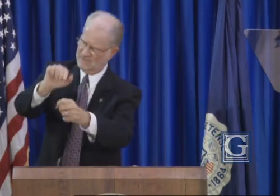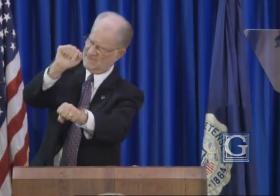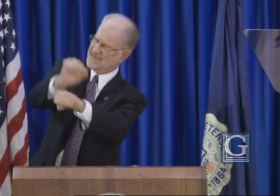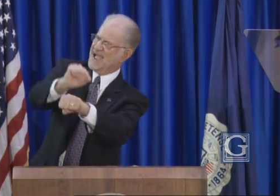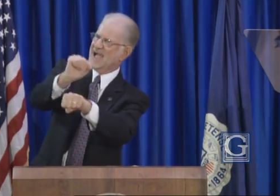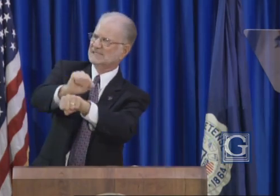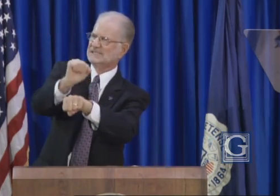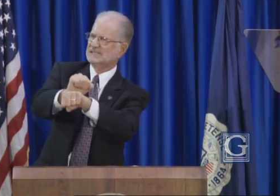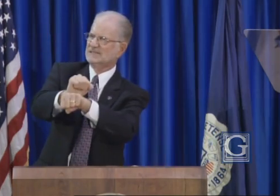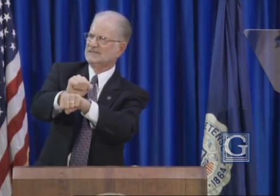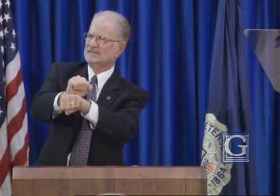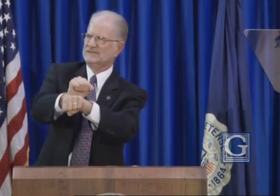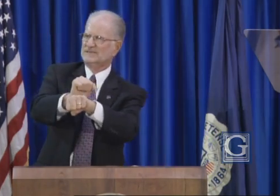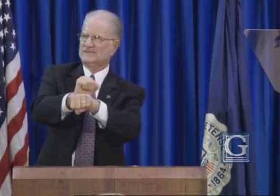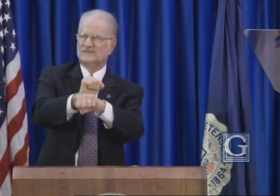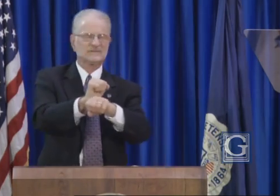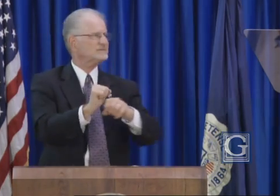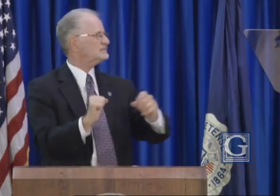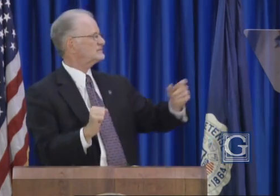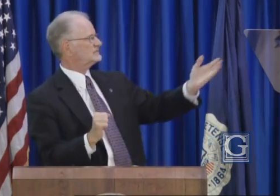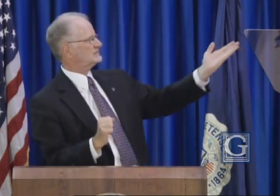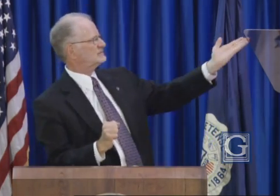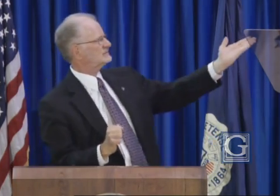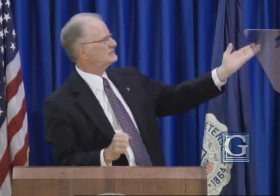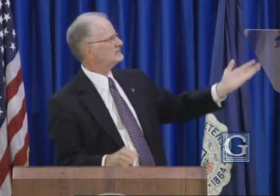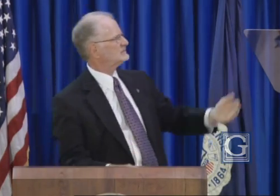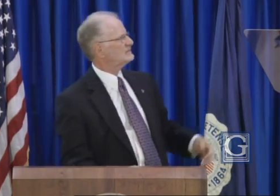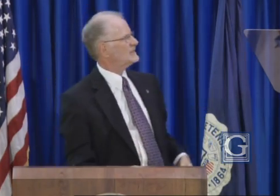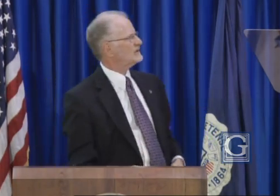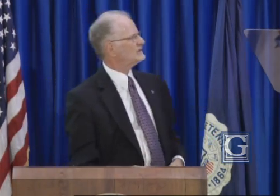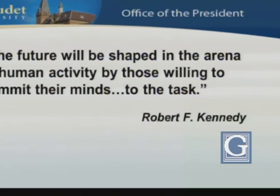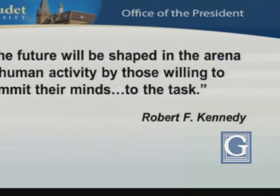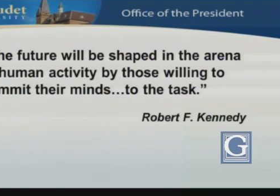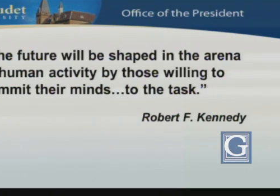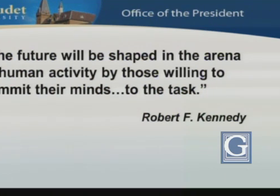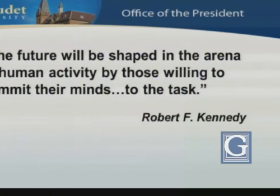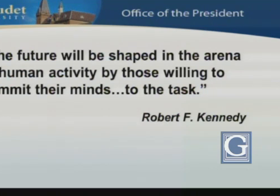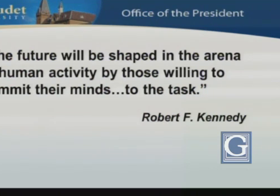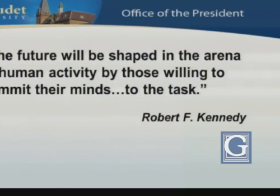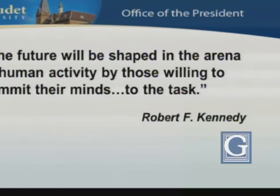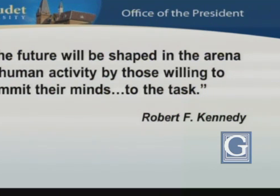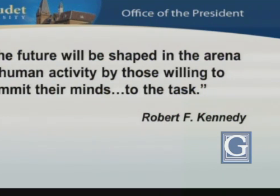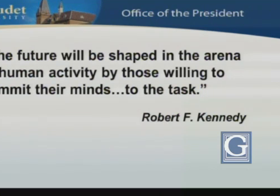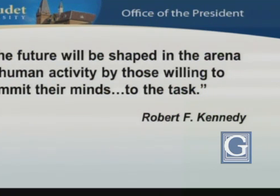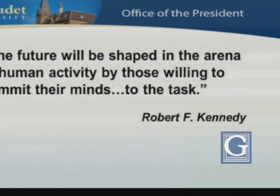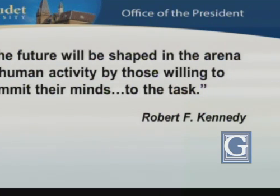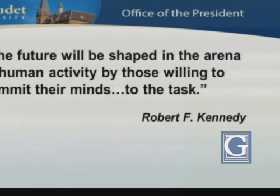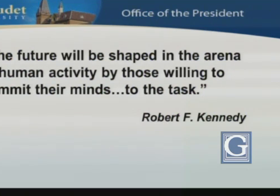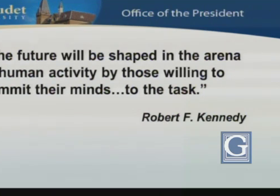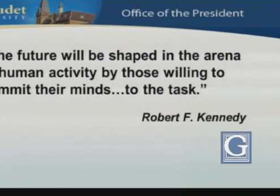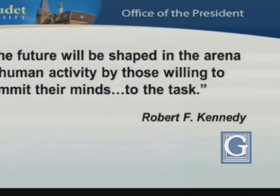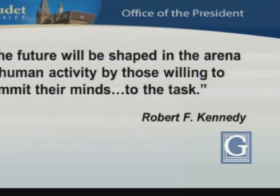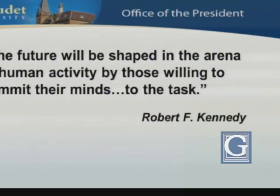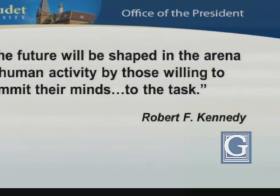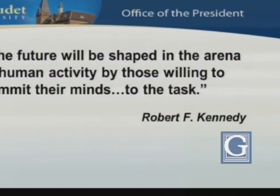their minds to the task.